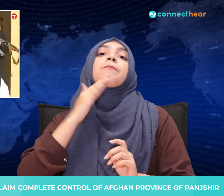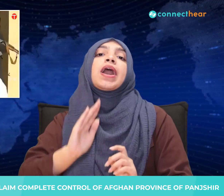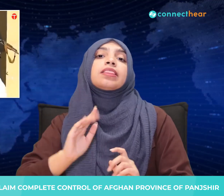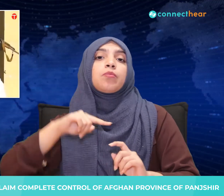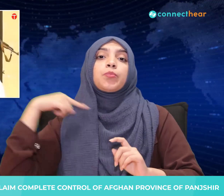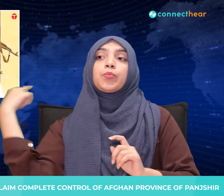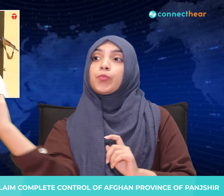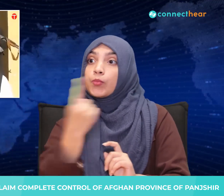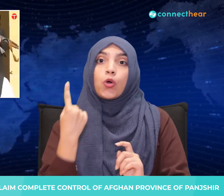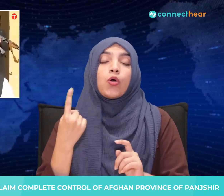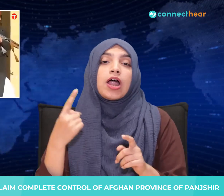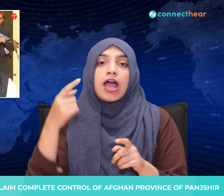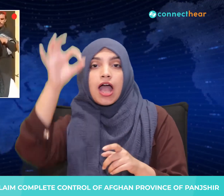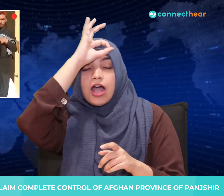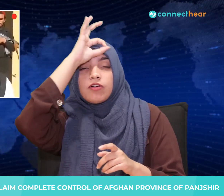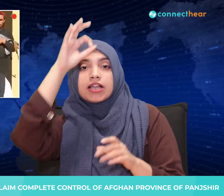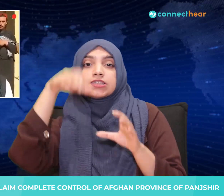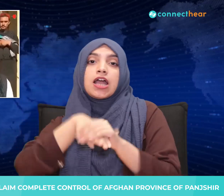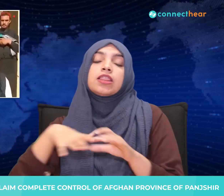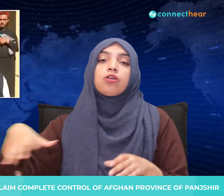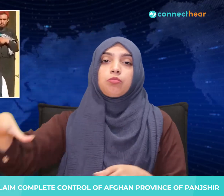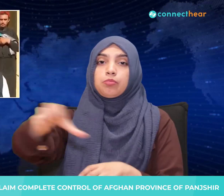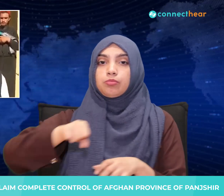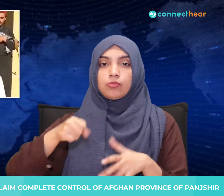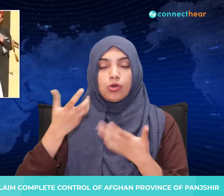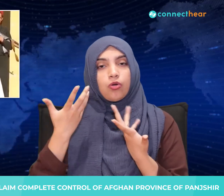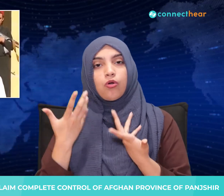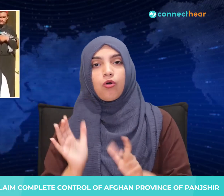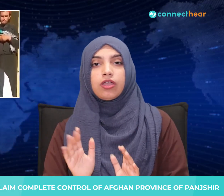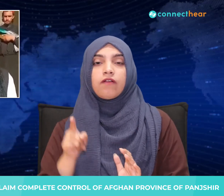enemy, Panjshir province, was completely conquered.